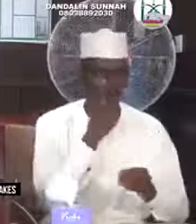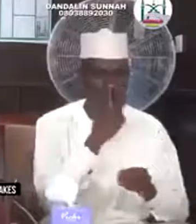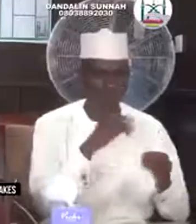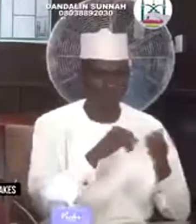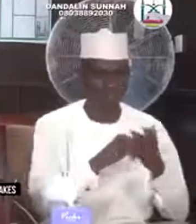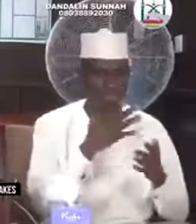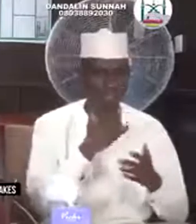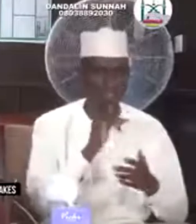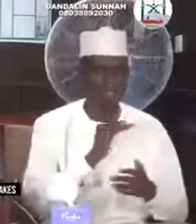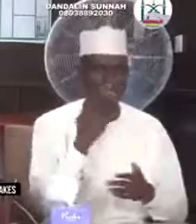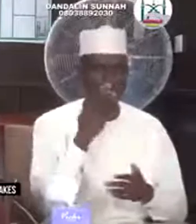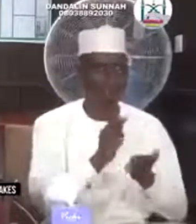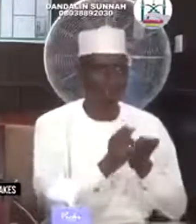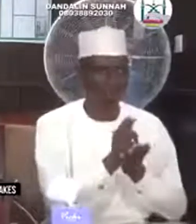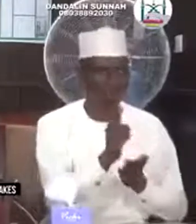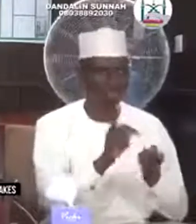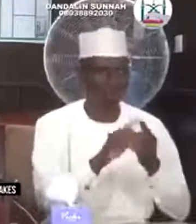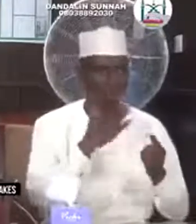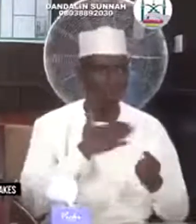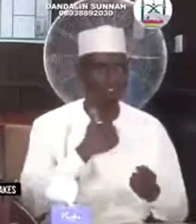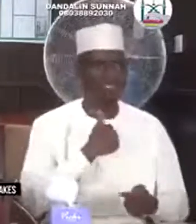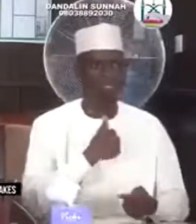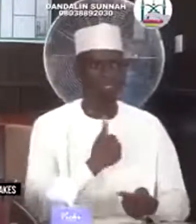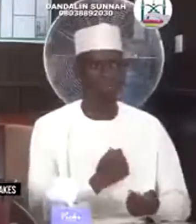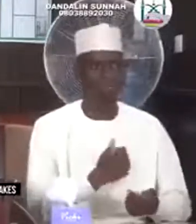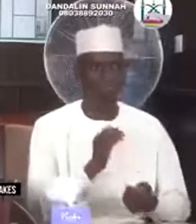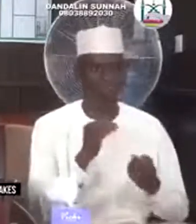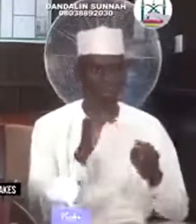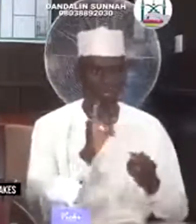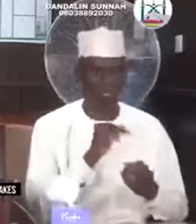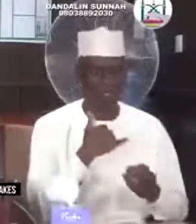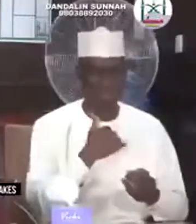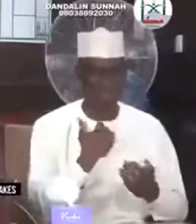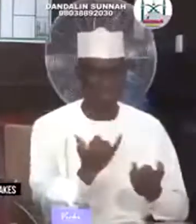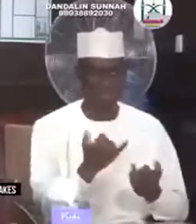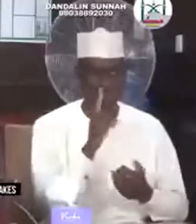I was honest to myself. So I have now one of two options.